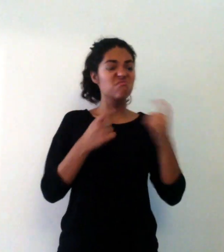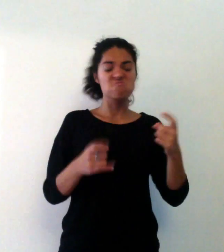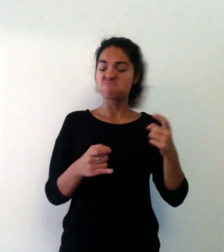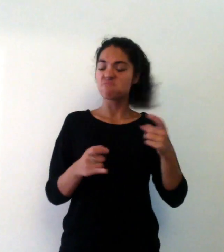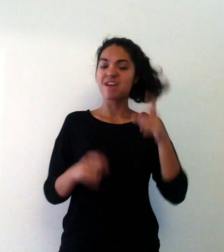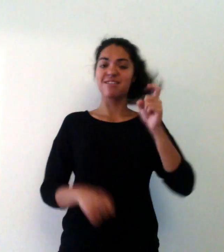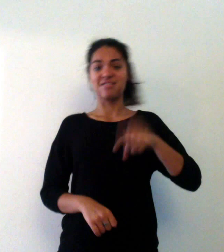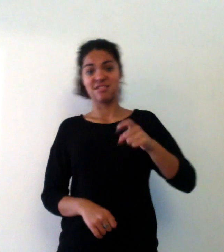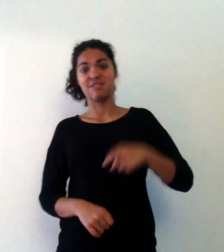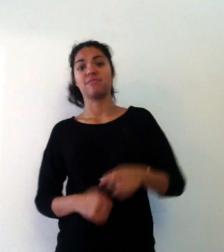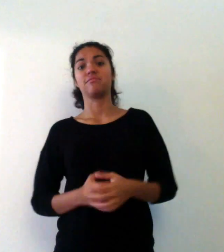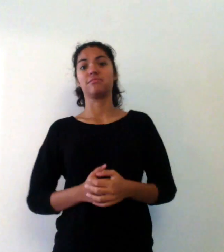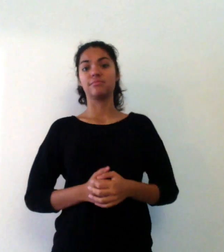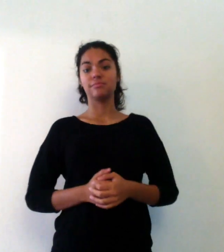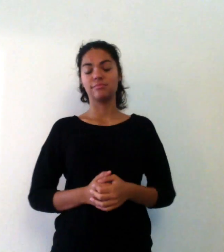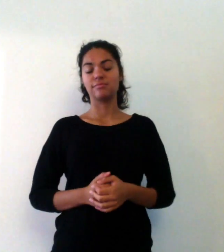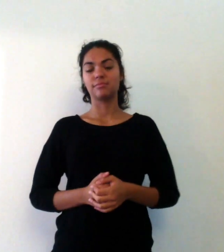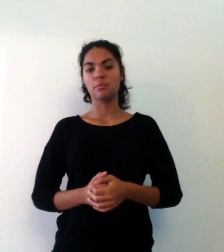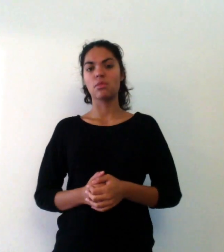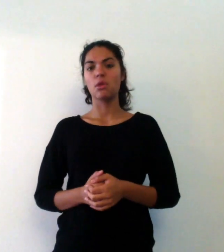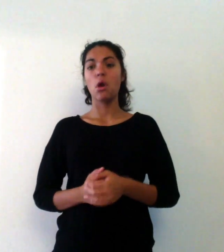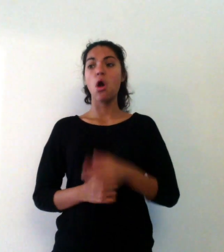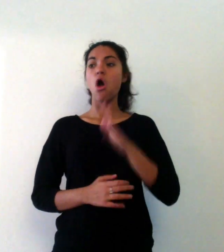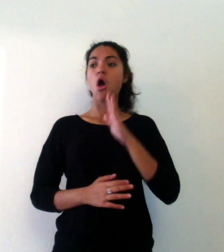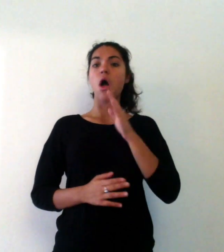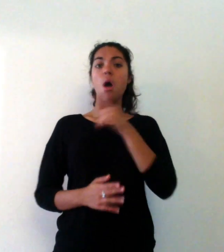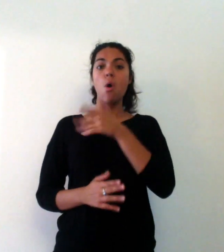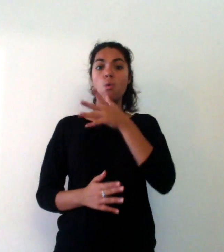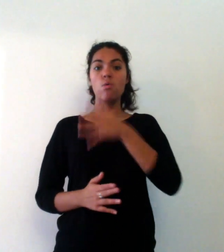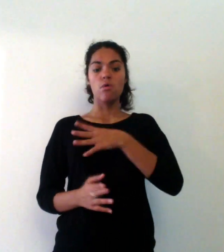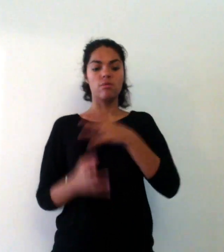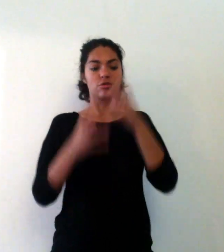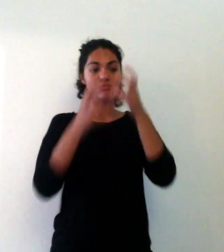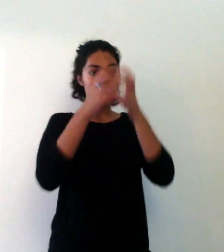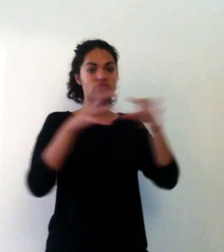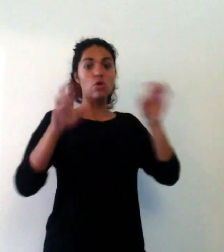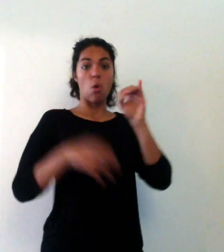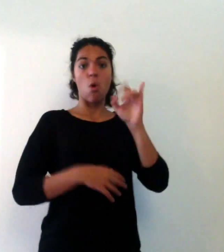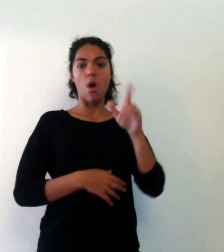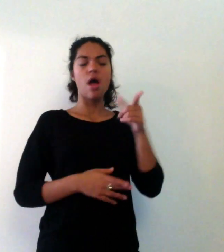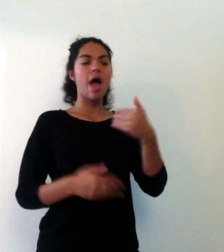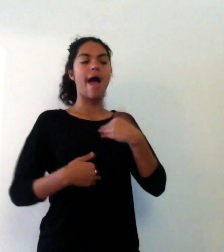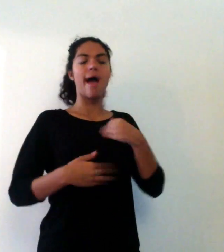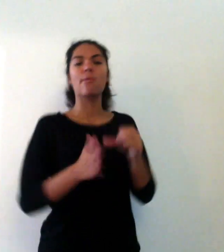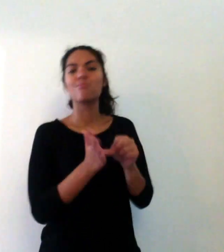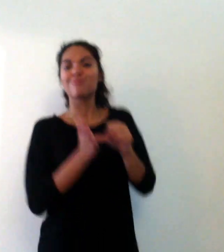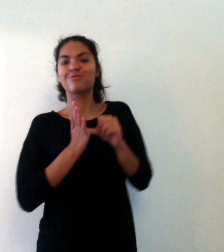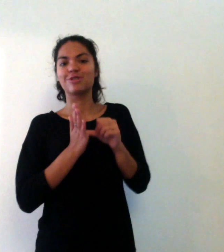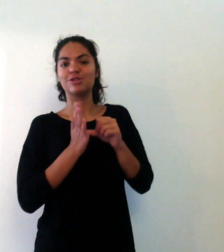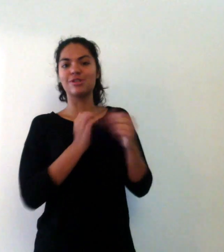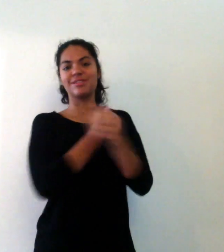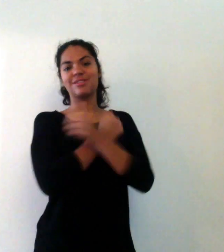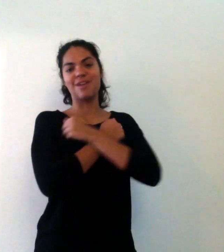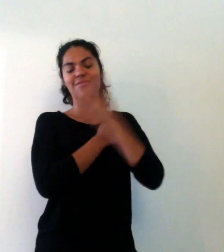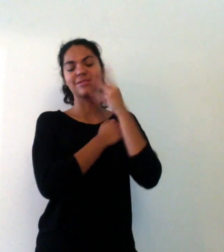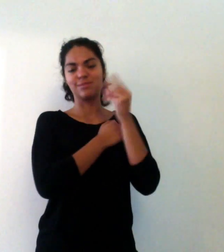love. Nobody was going to stand in her way. You go back to the woman at the well, ethnically